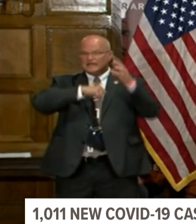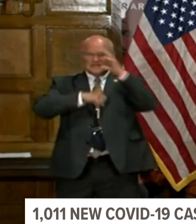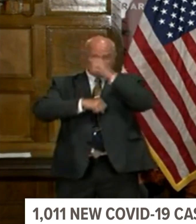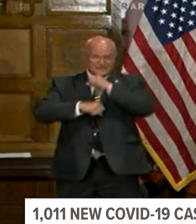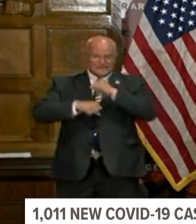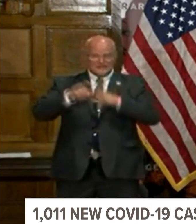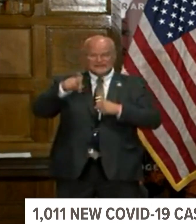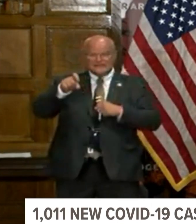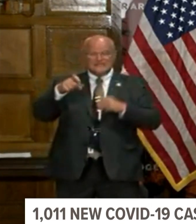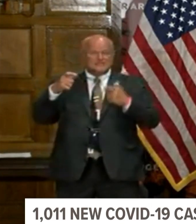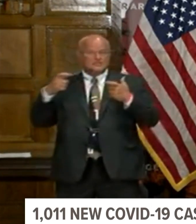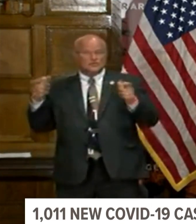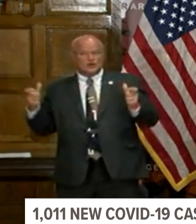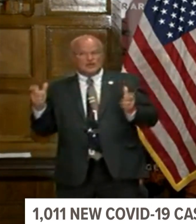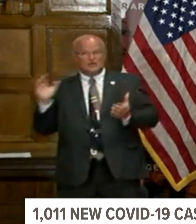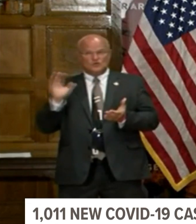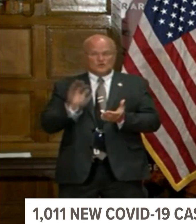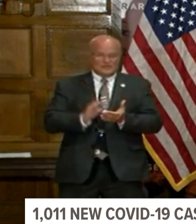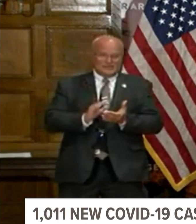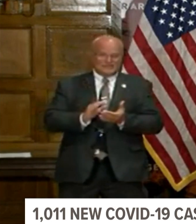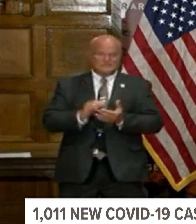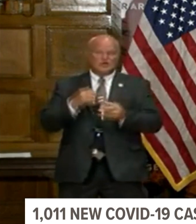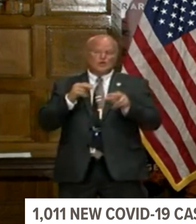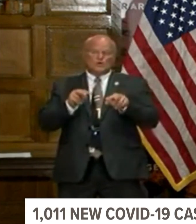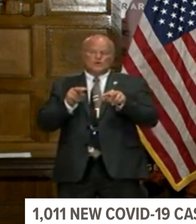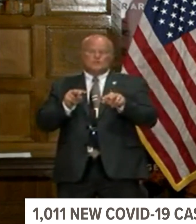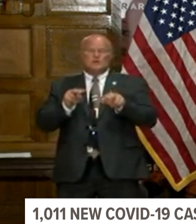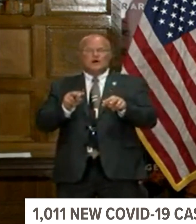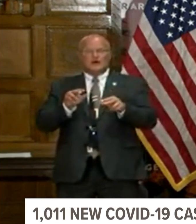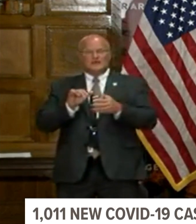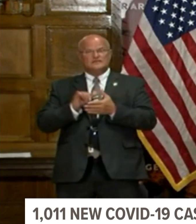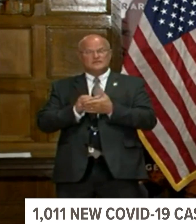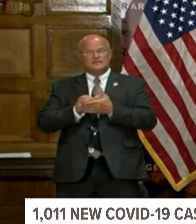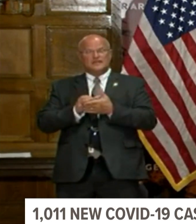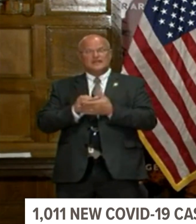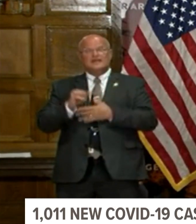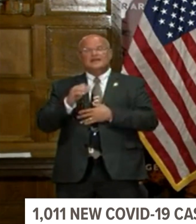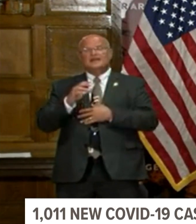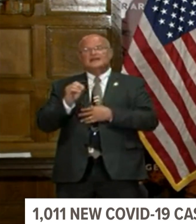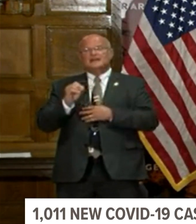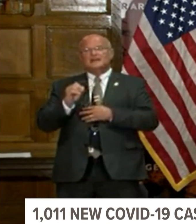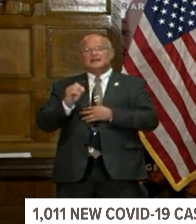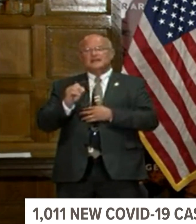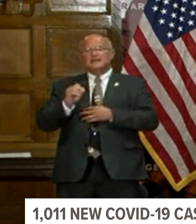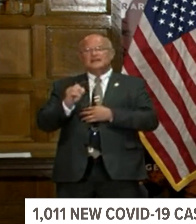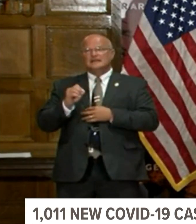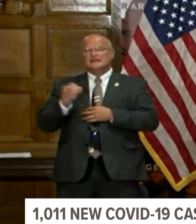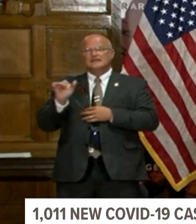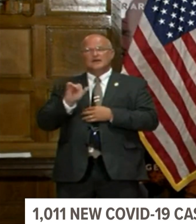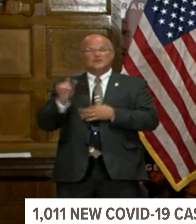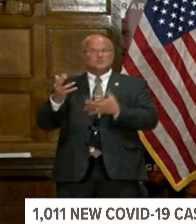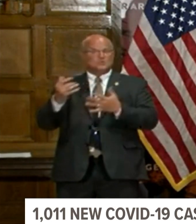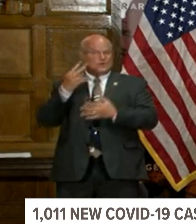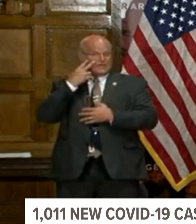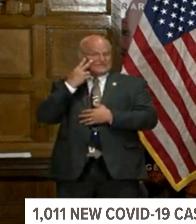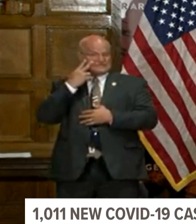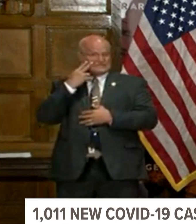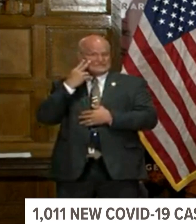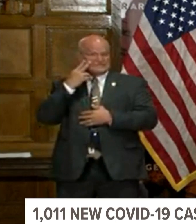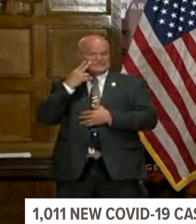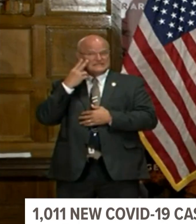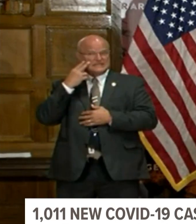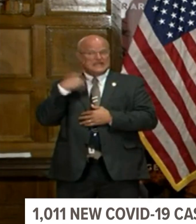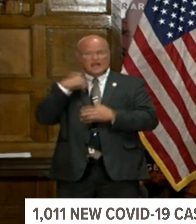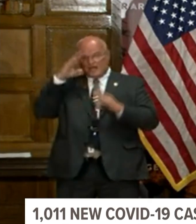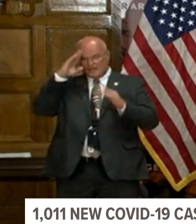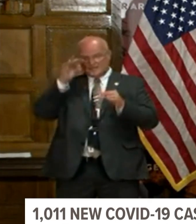to whether the need is greater or less. We'll monitor that, and we'll also wait and see.